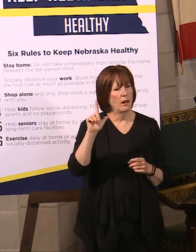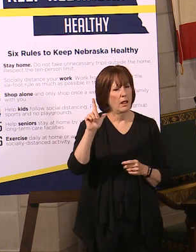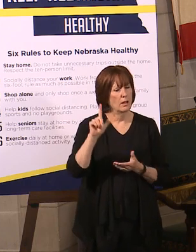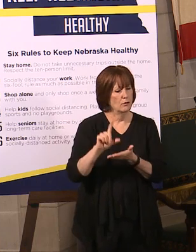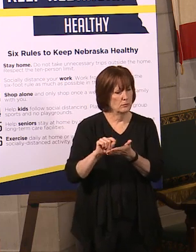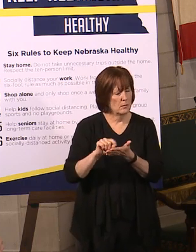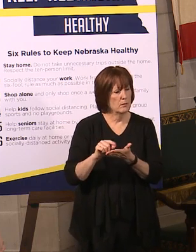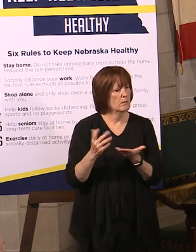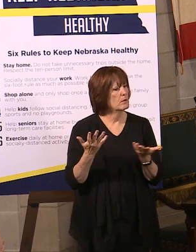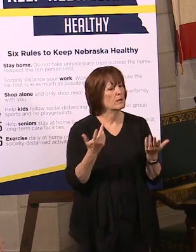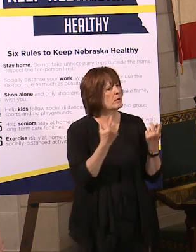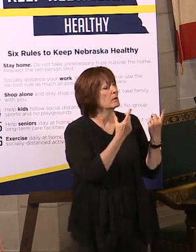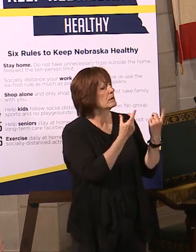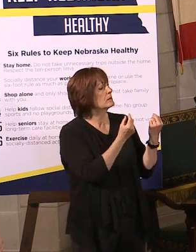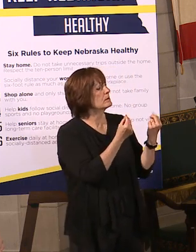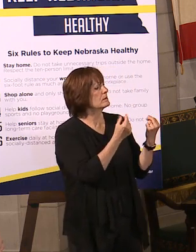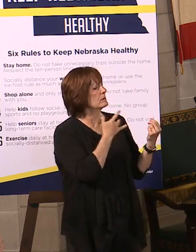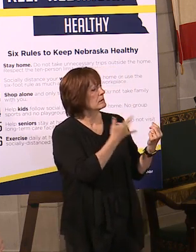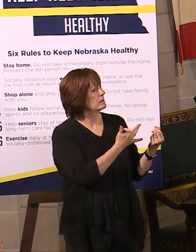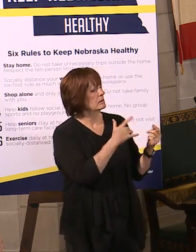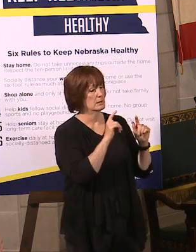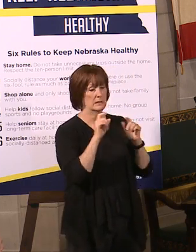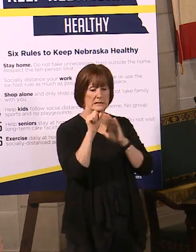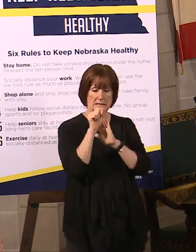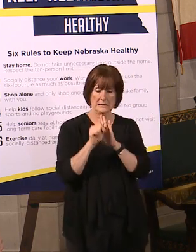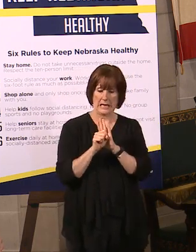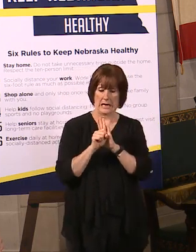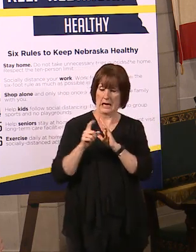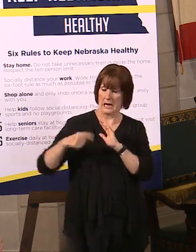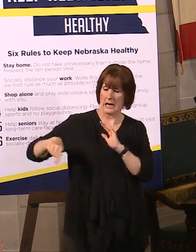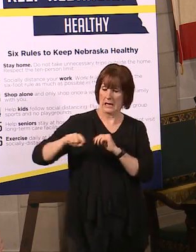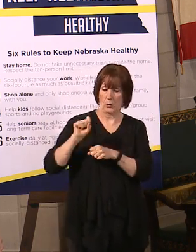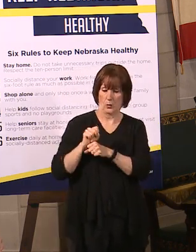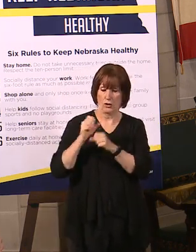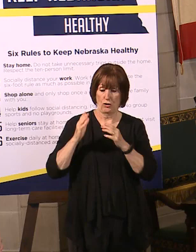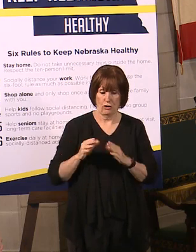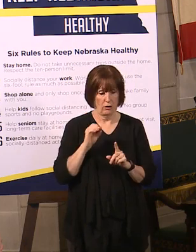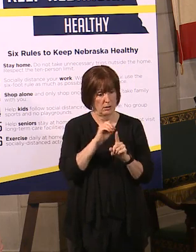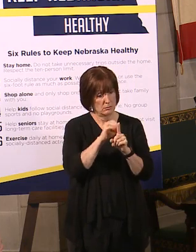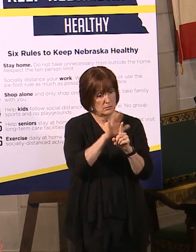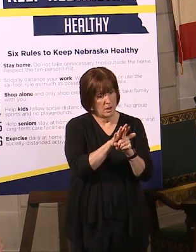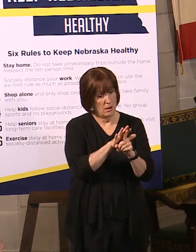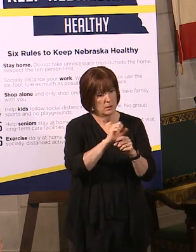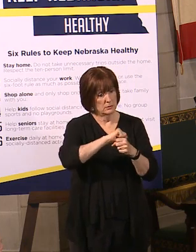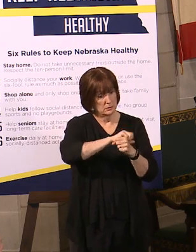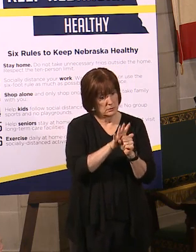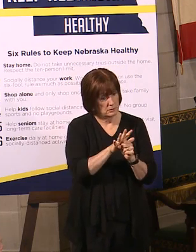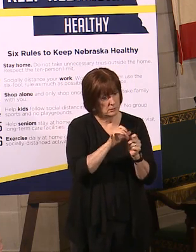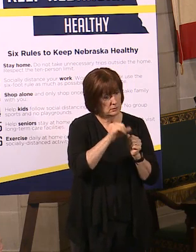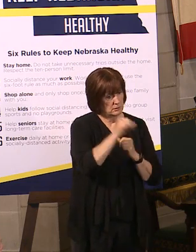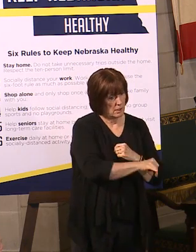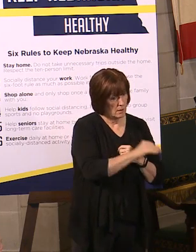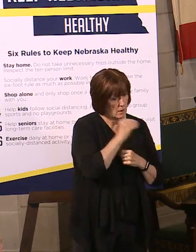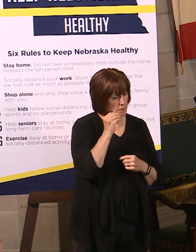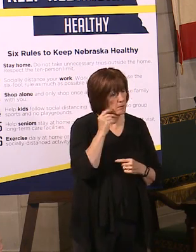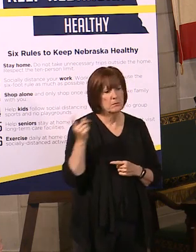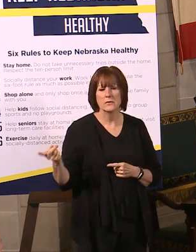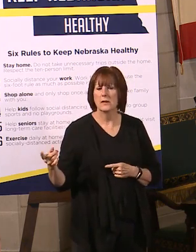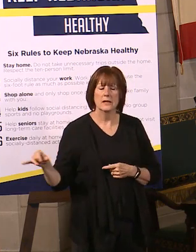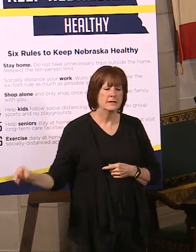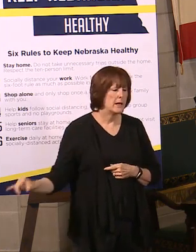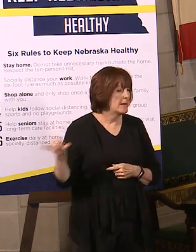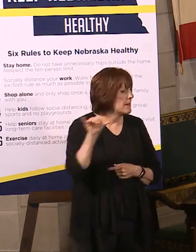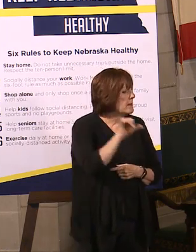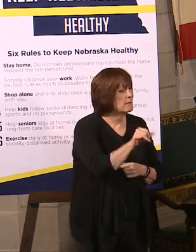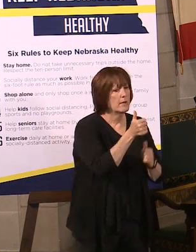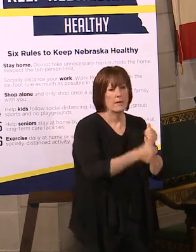the practice when our state teammates have been exposed to coronavirus and whether or not they should stay home. And again, so they would be treated just like everybody